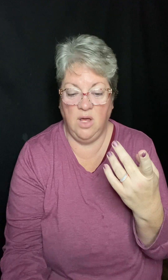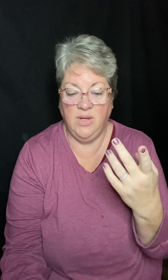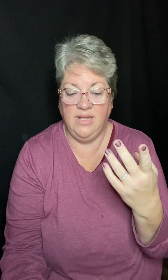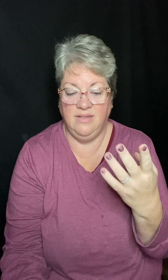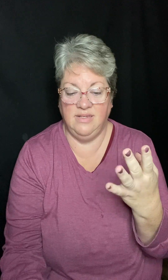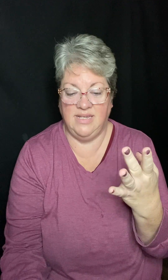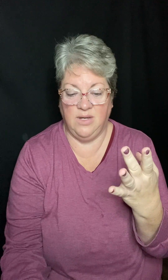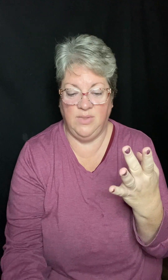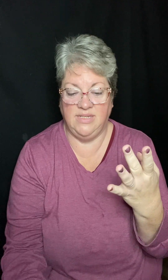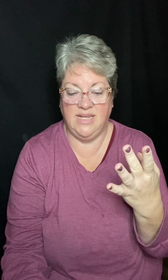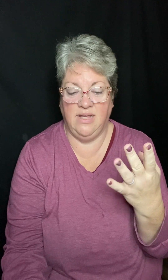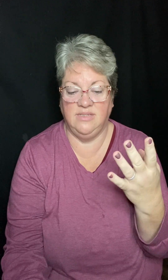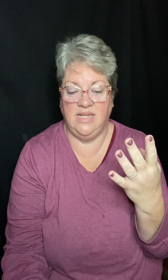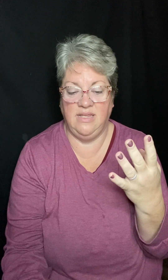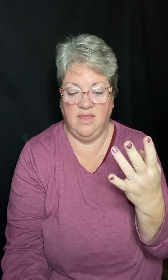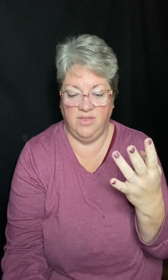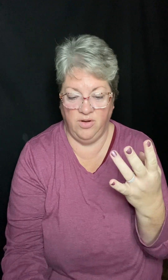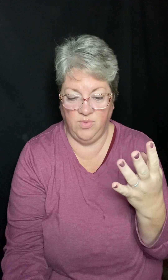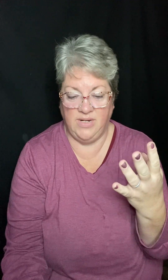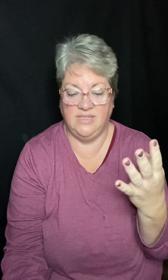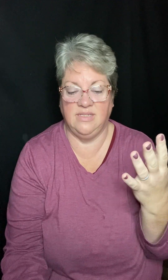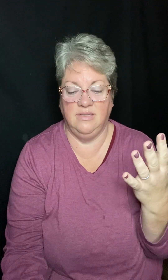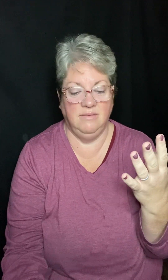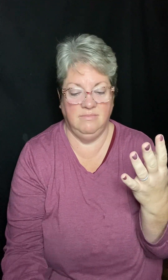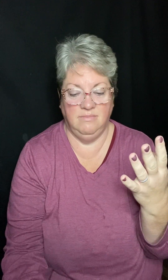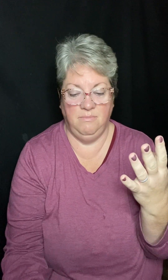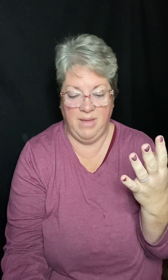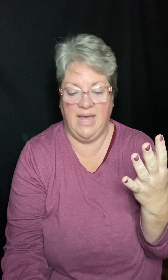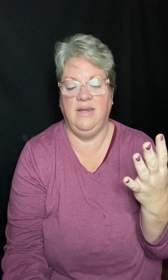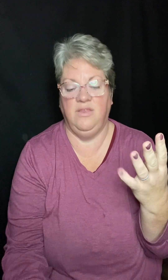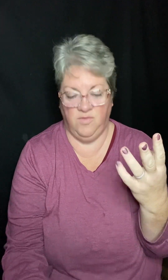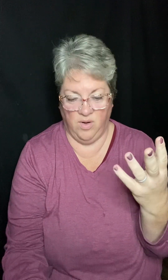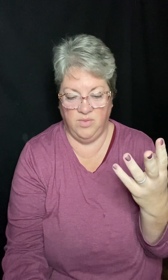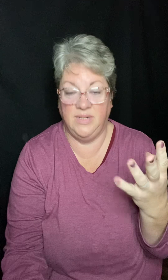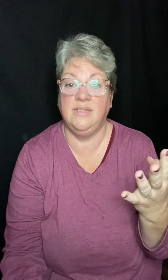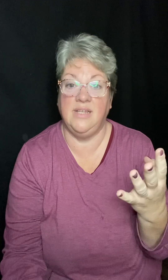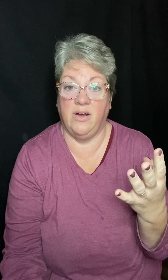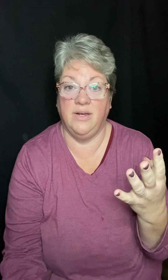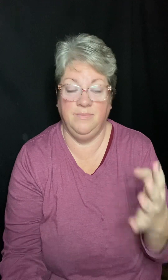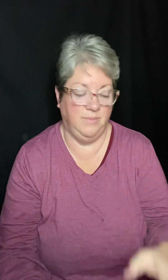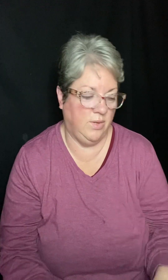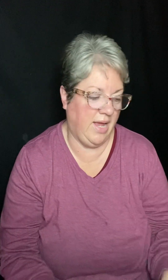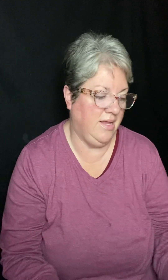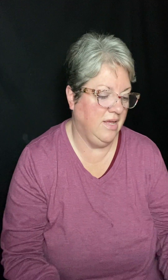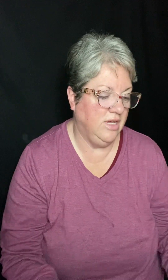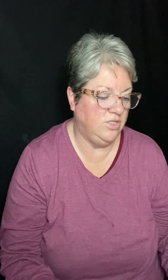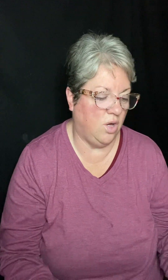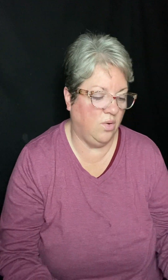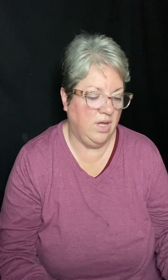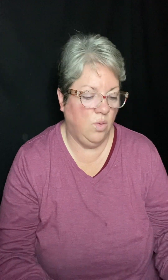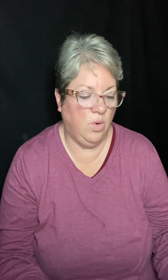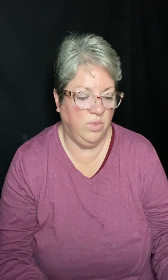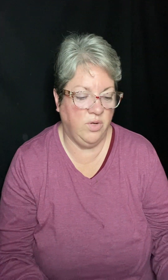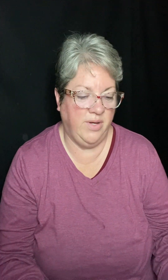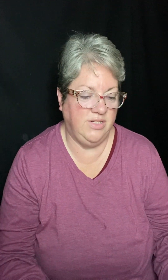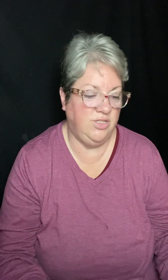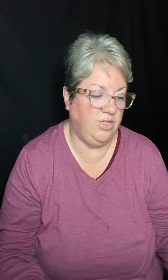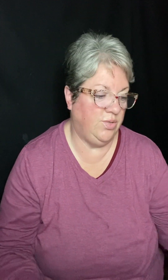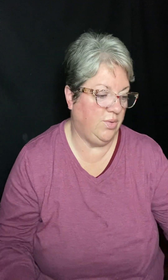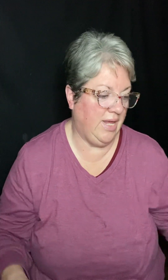Logan, the second one is Kelsey, the third one is Ben, the fourth one is Sarah. Okay, so what we're going to do